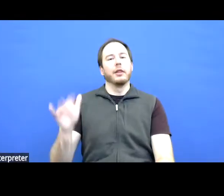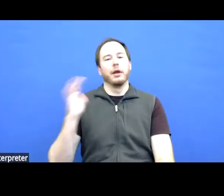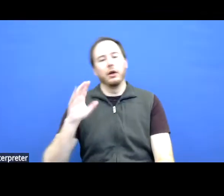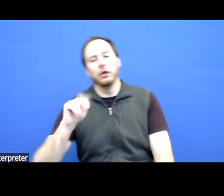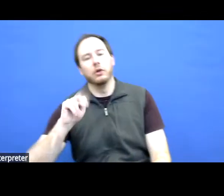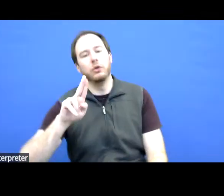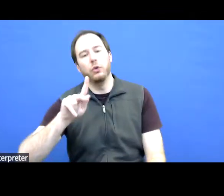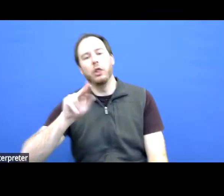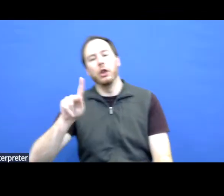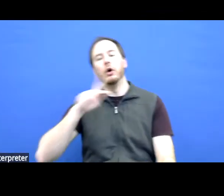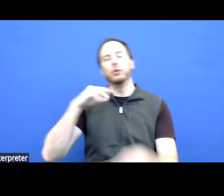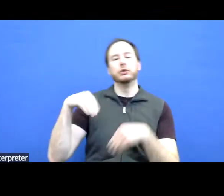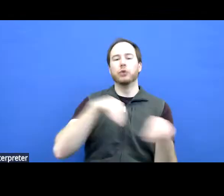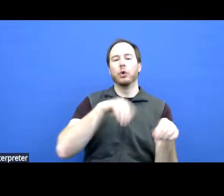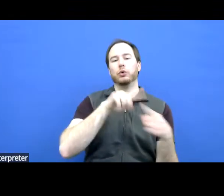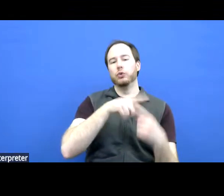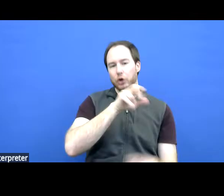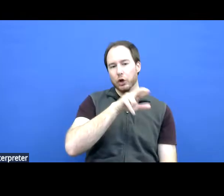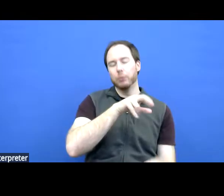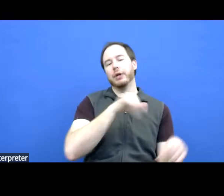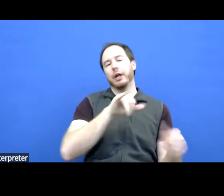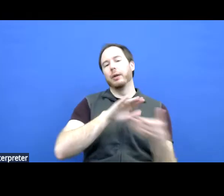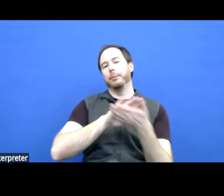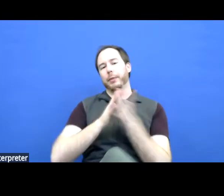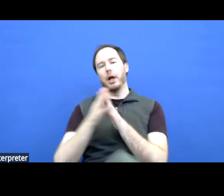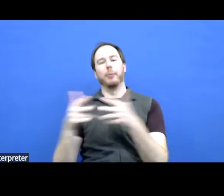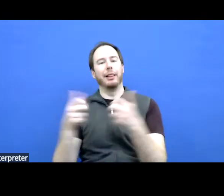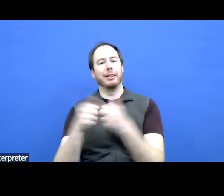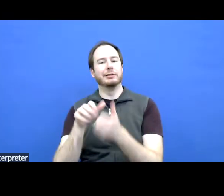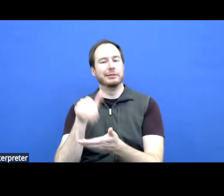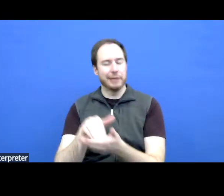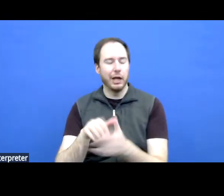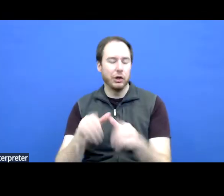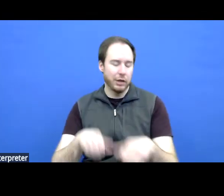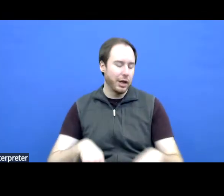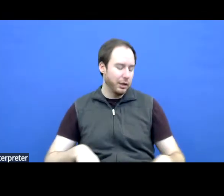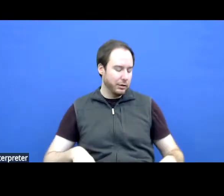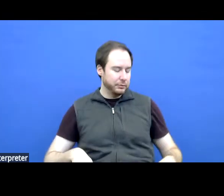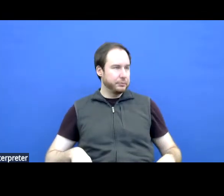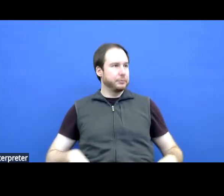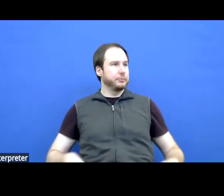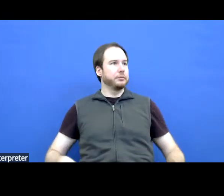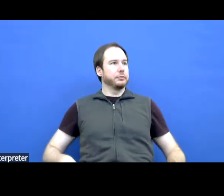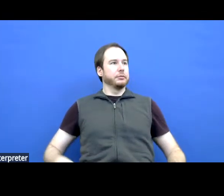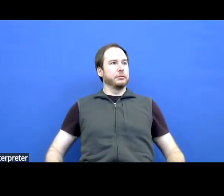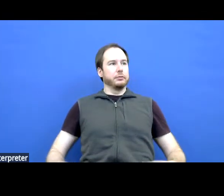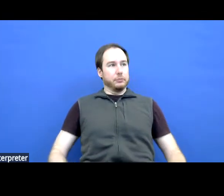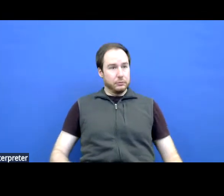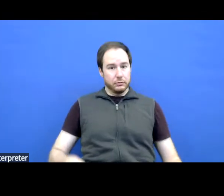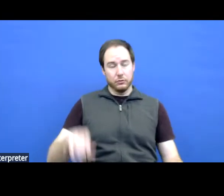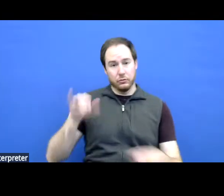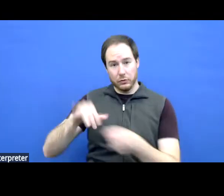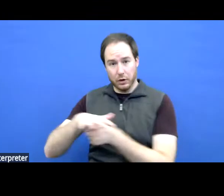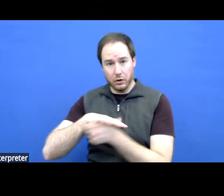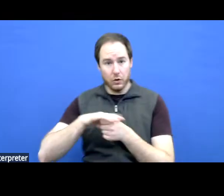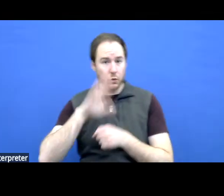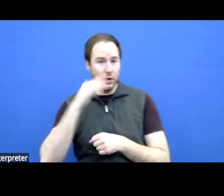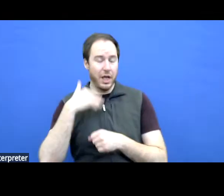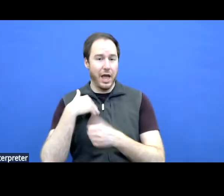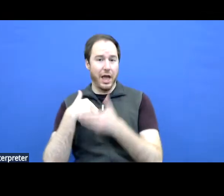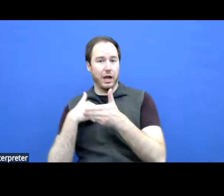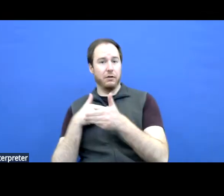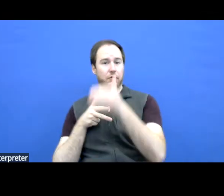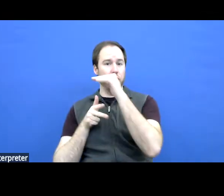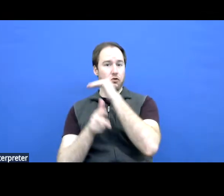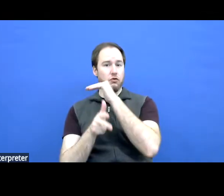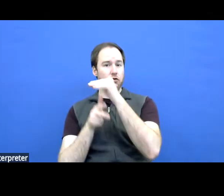center for a dealership. But so with respect to that, would this location have a garage facility at all, or